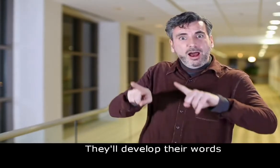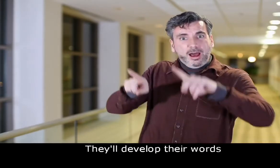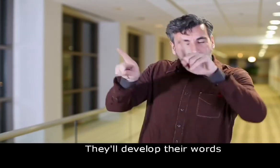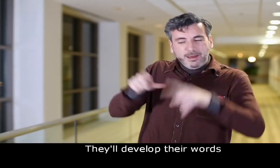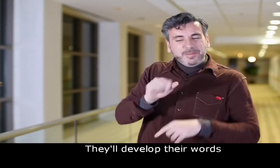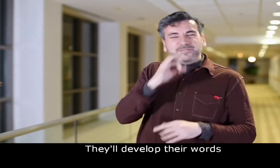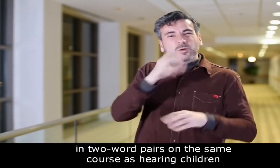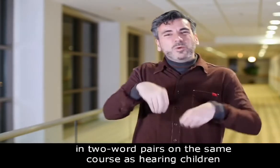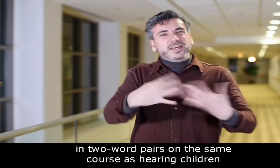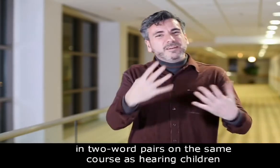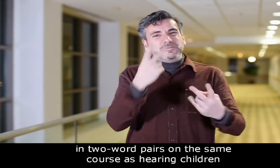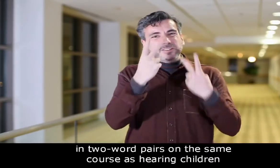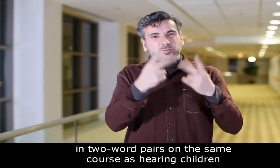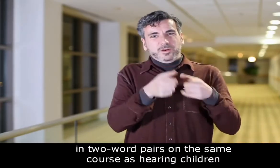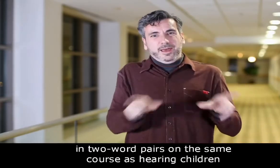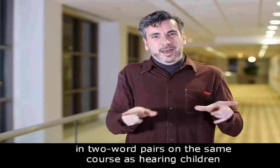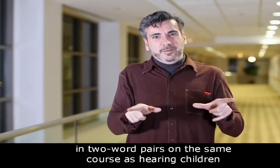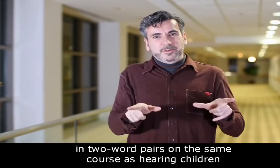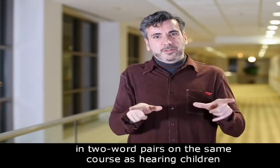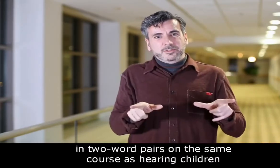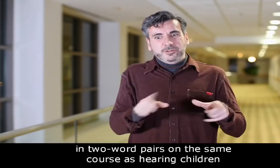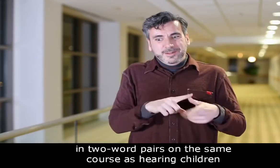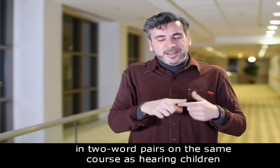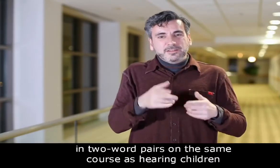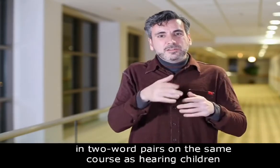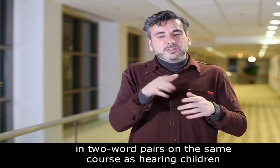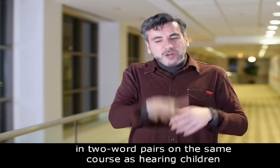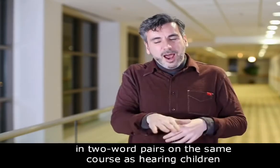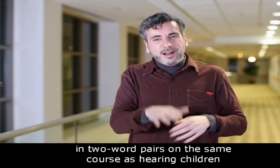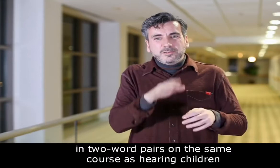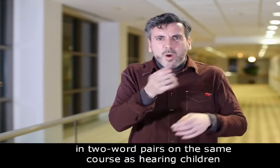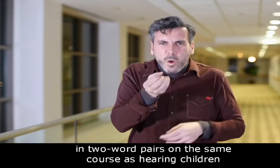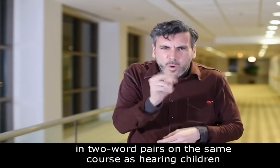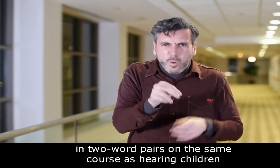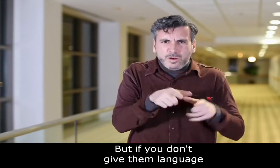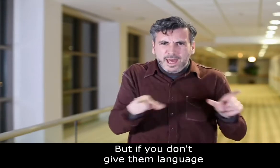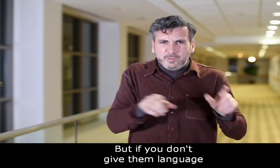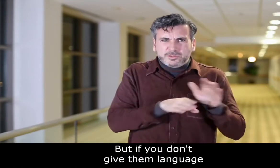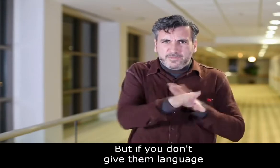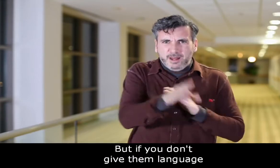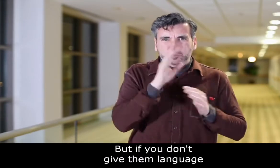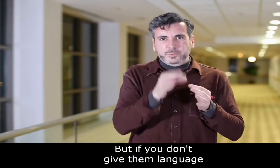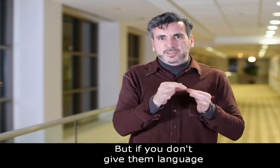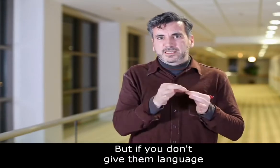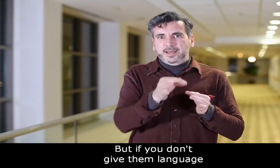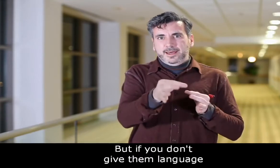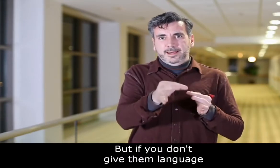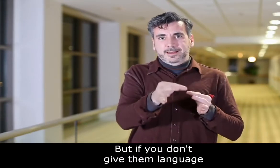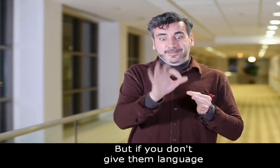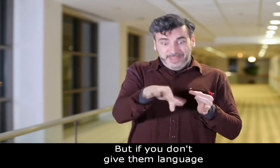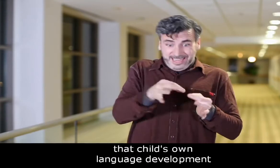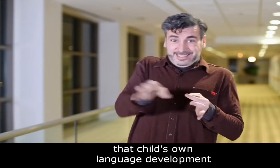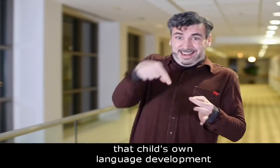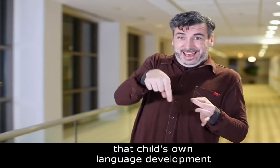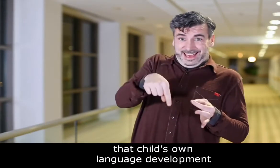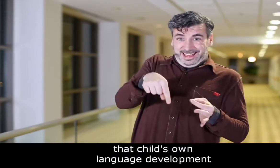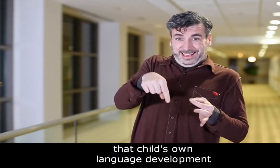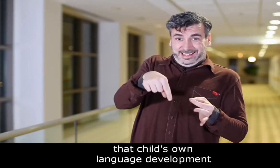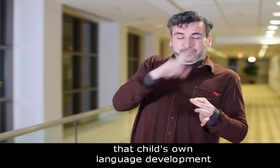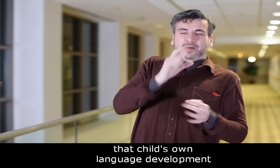their words and two-word pairs on the same course as hearing children. But if you don't give them language, that child's own language development